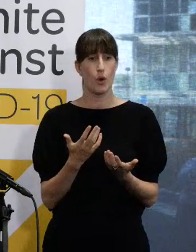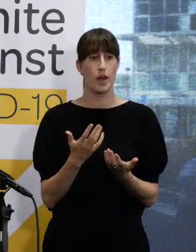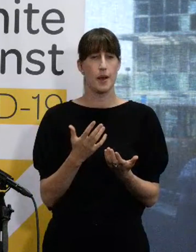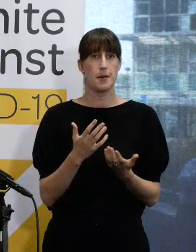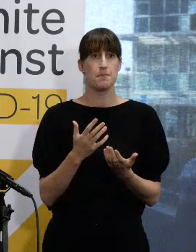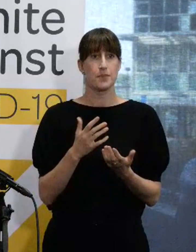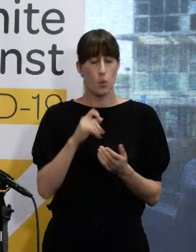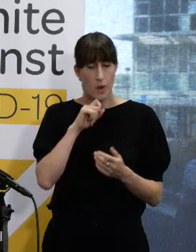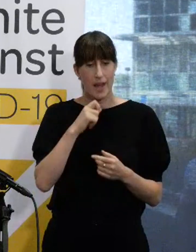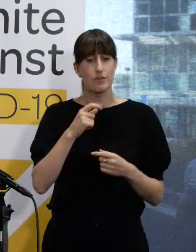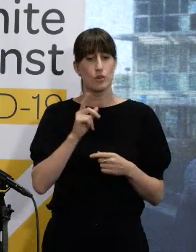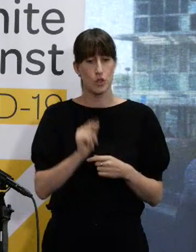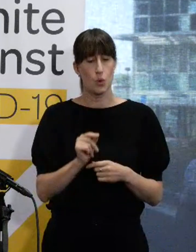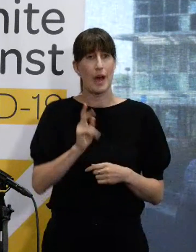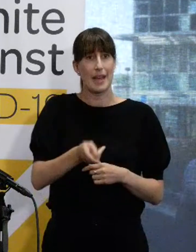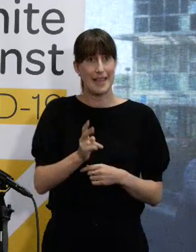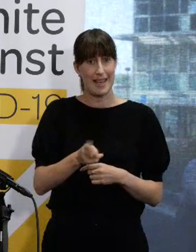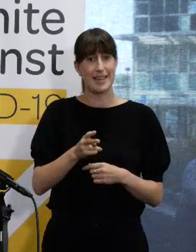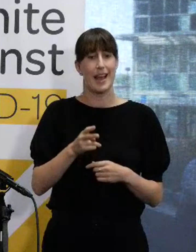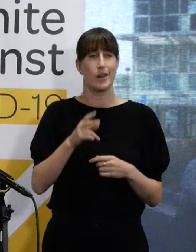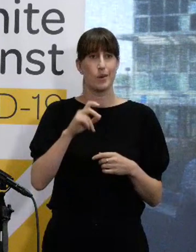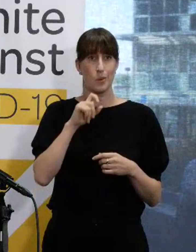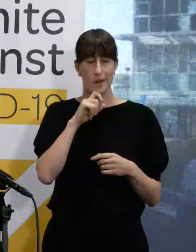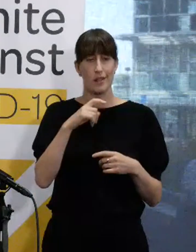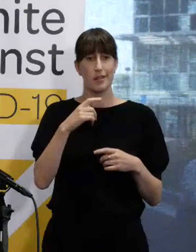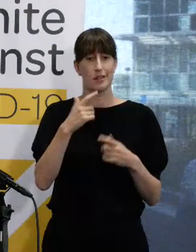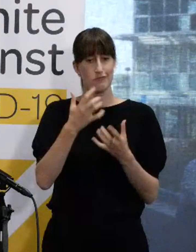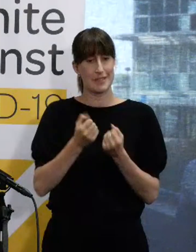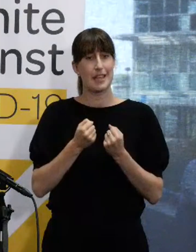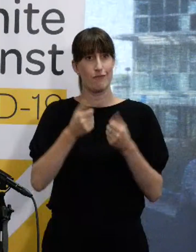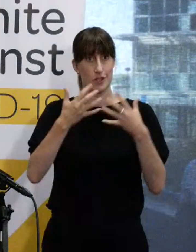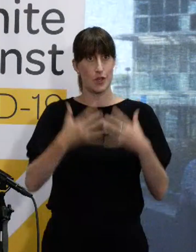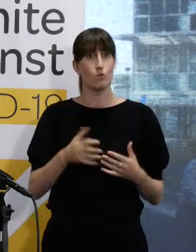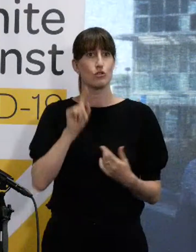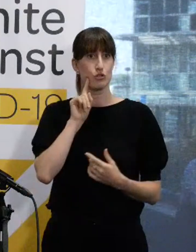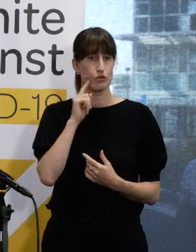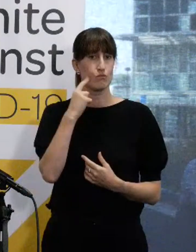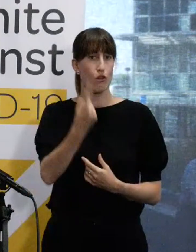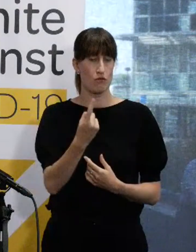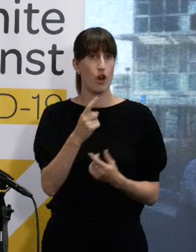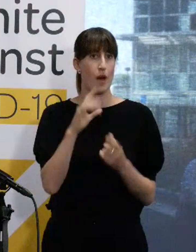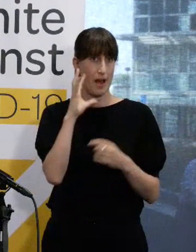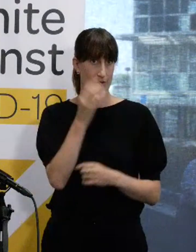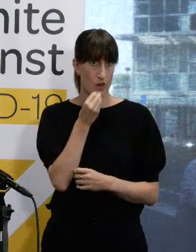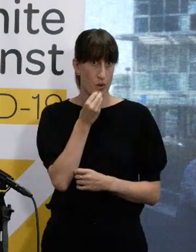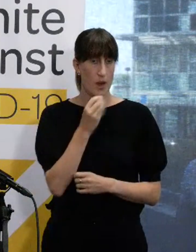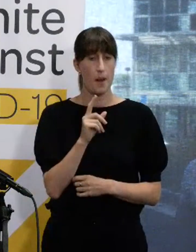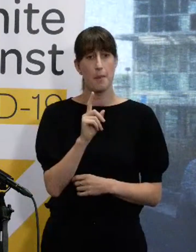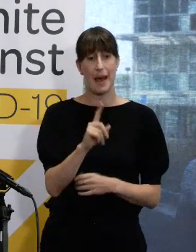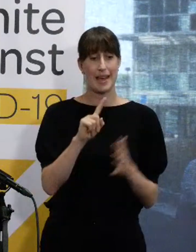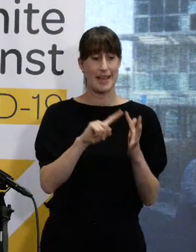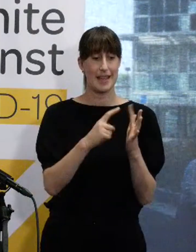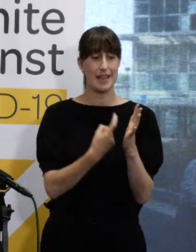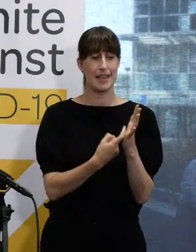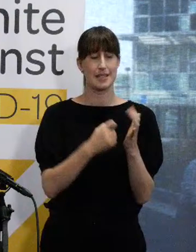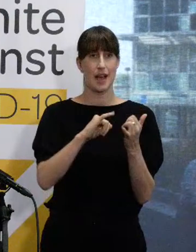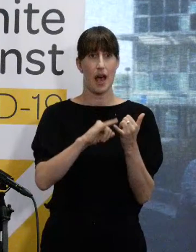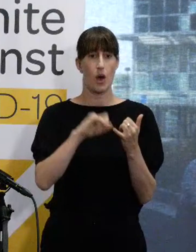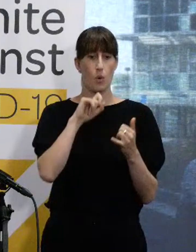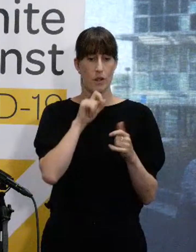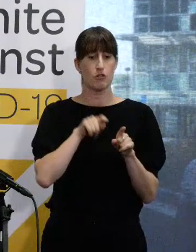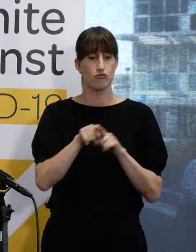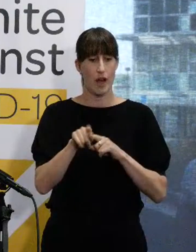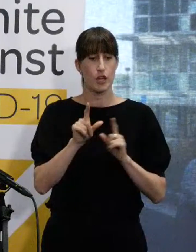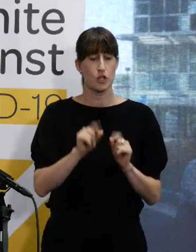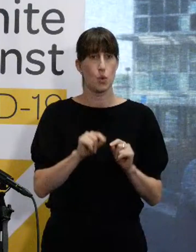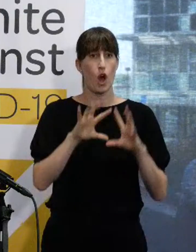afternoon. But ESR will look to run a further, faster whole genome sequencing if today's